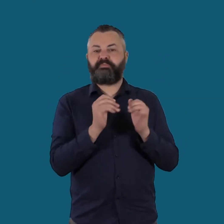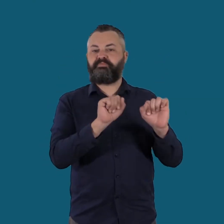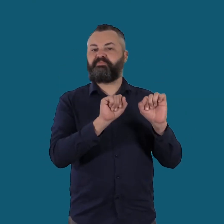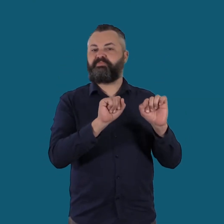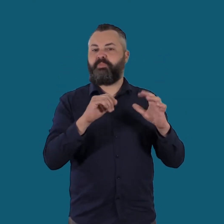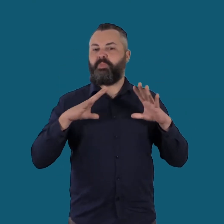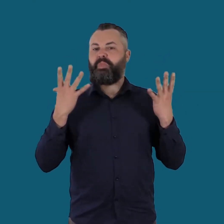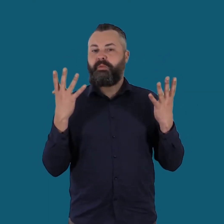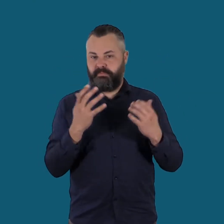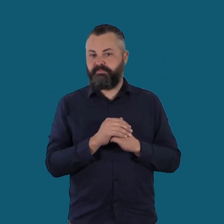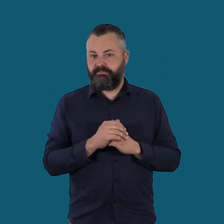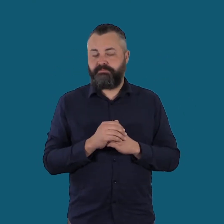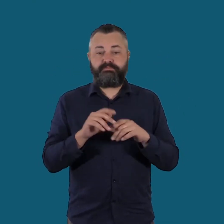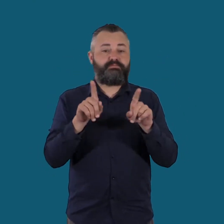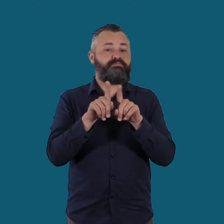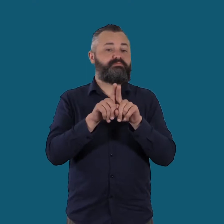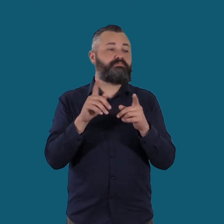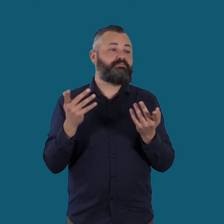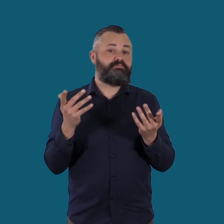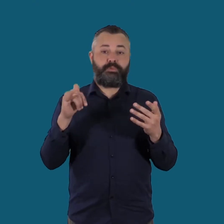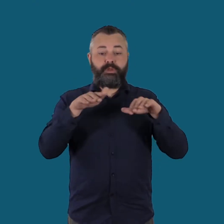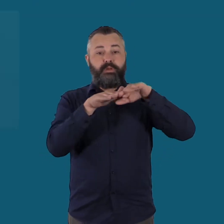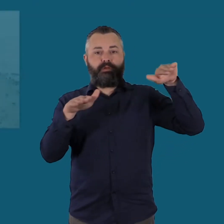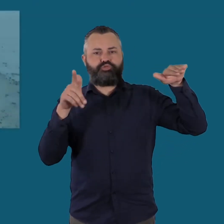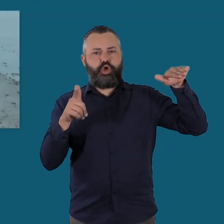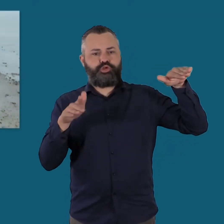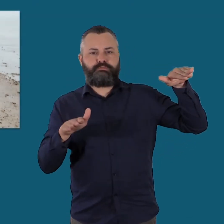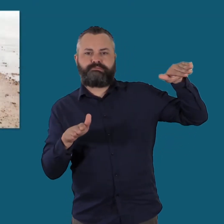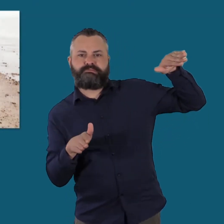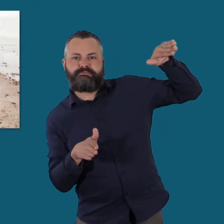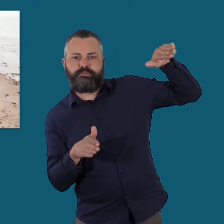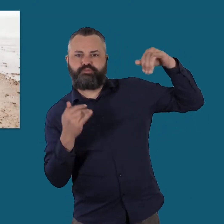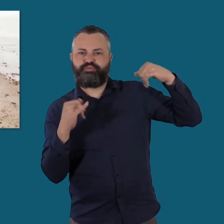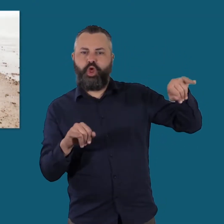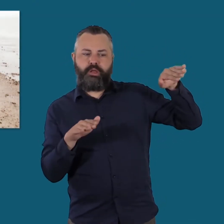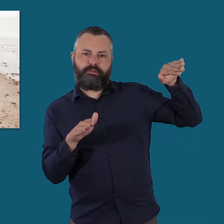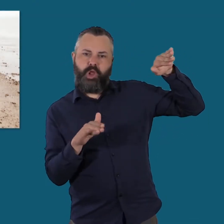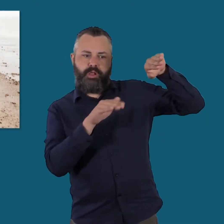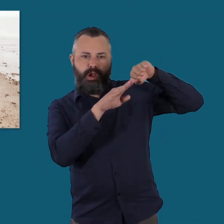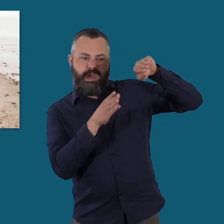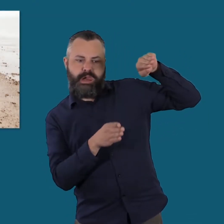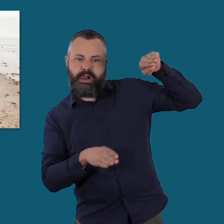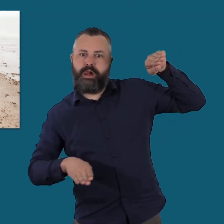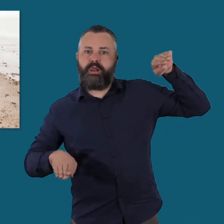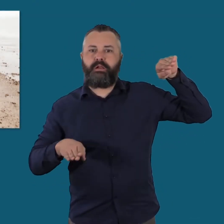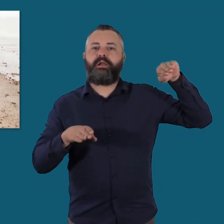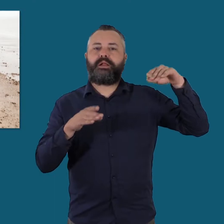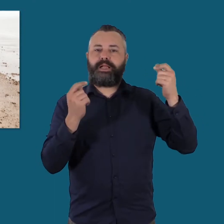natural processes of the earth. For example, a steep slope may increase the likelihood of a landslide.